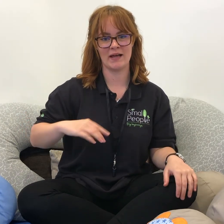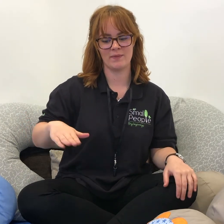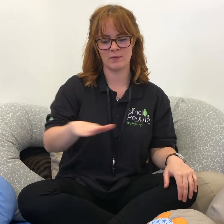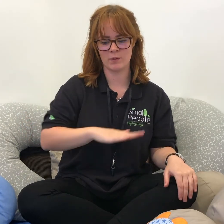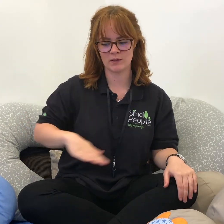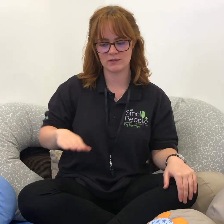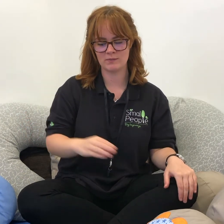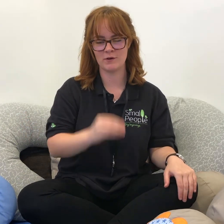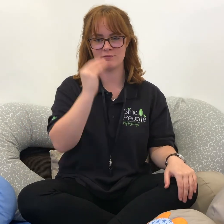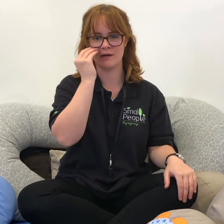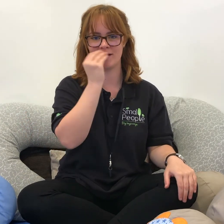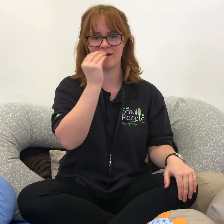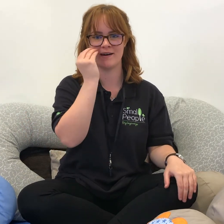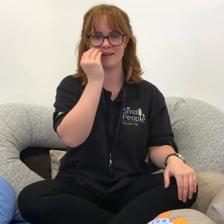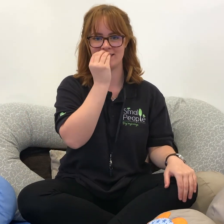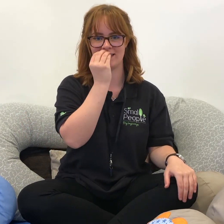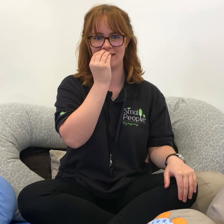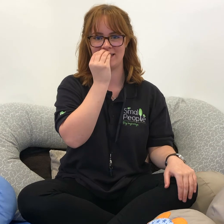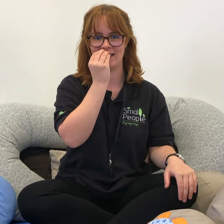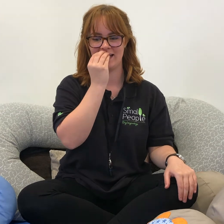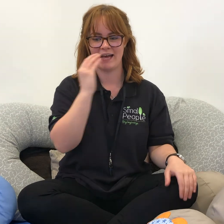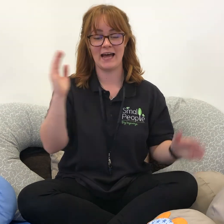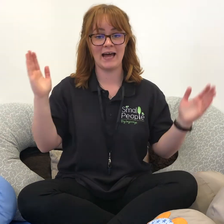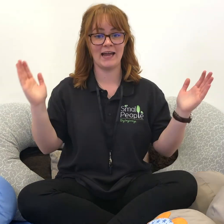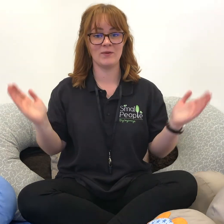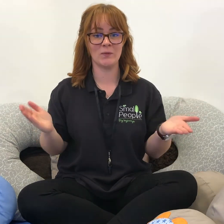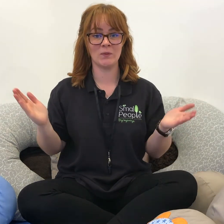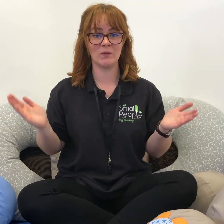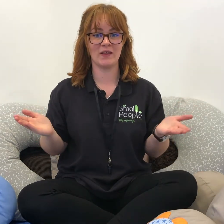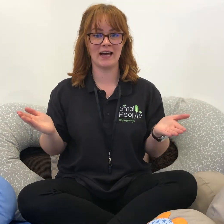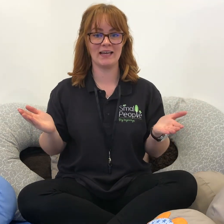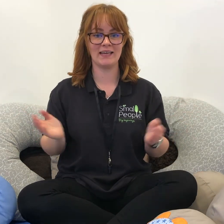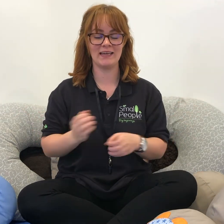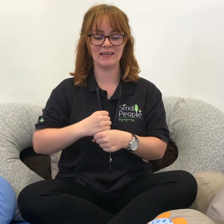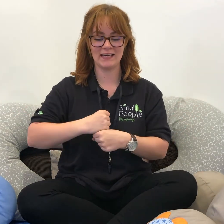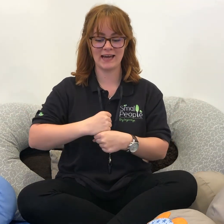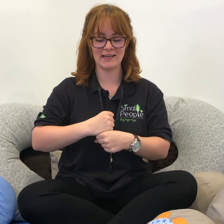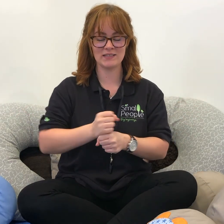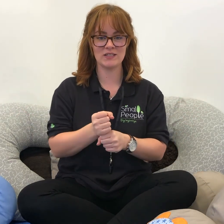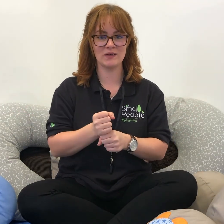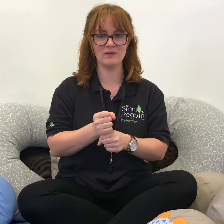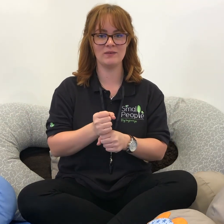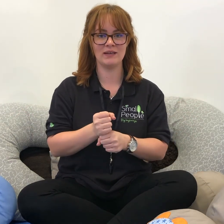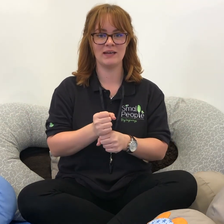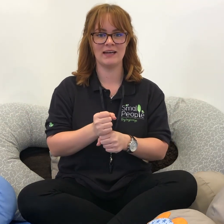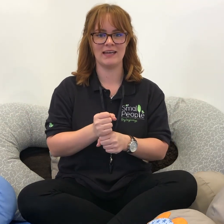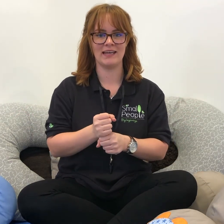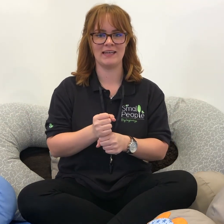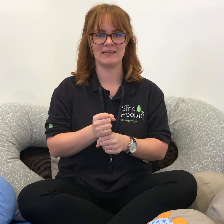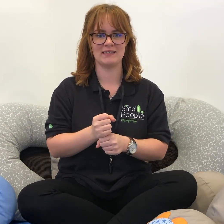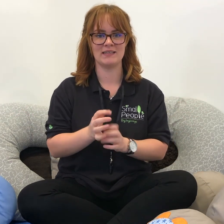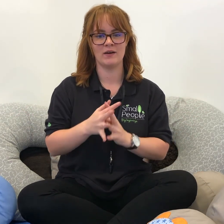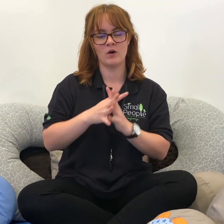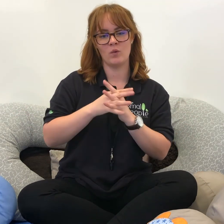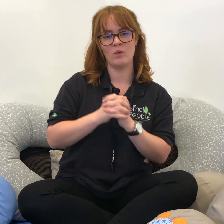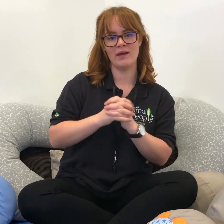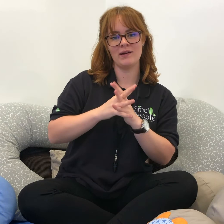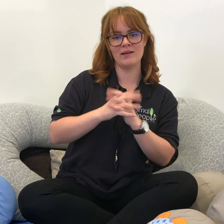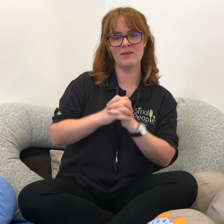the bottom of my garden, and all that he can do is wiggle